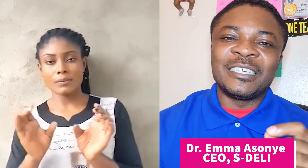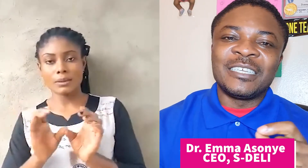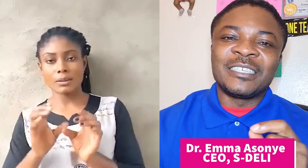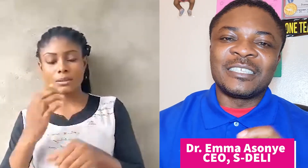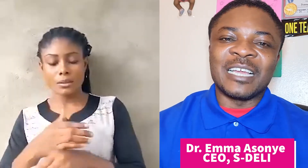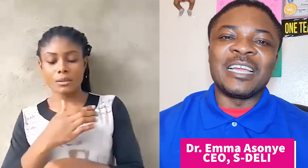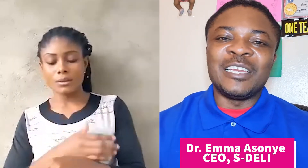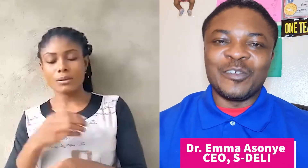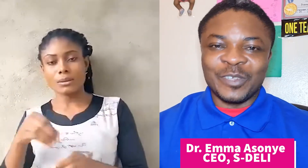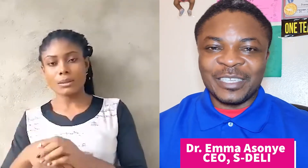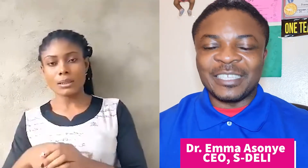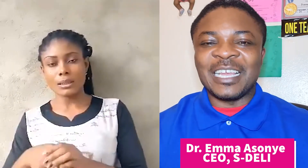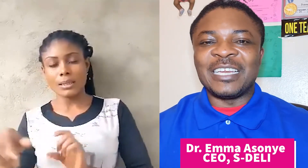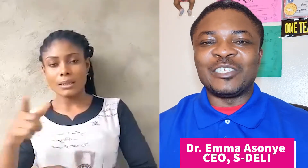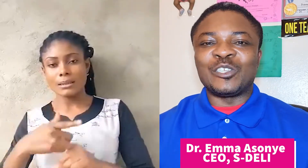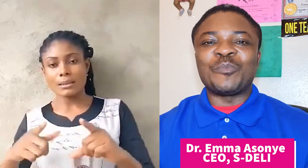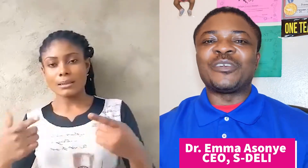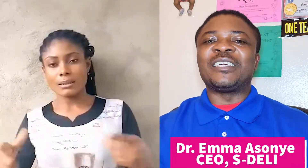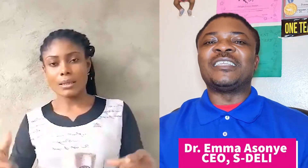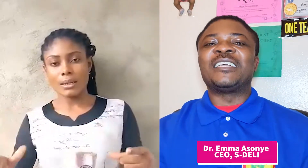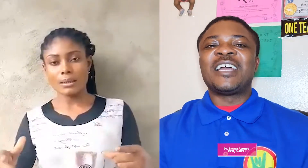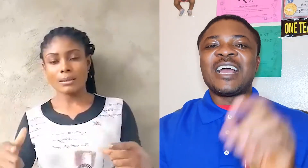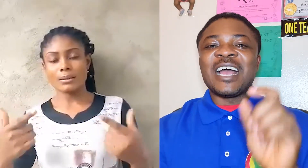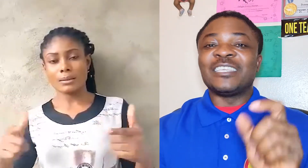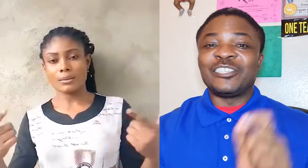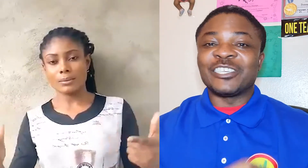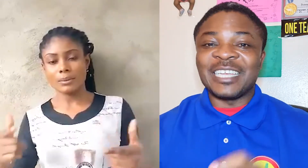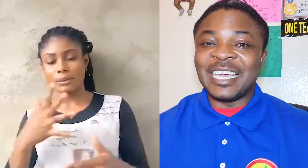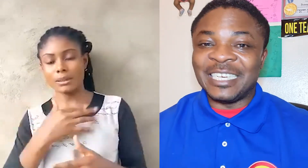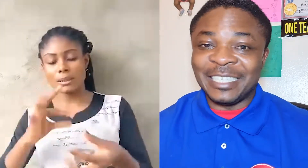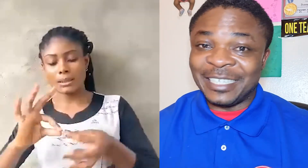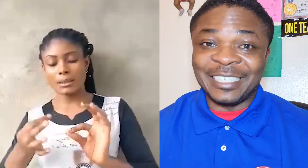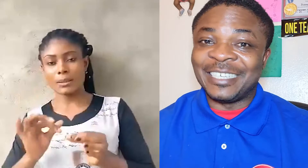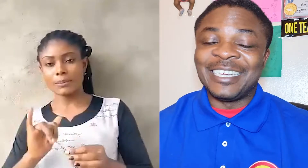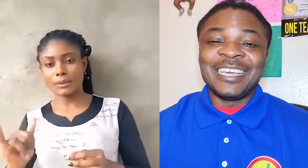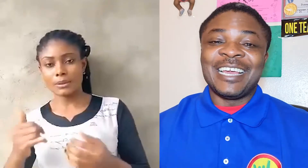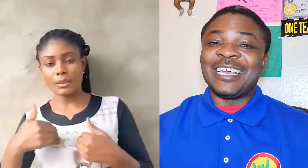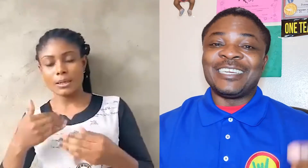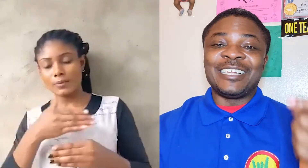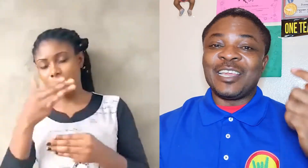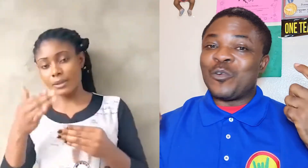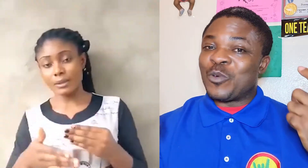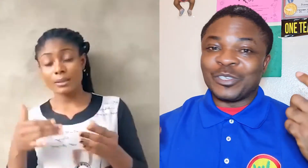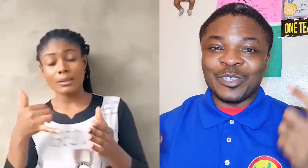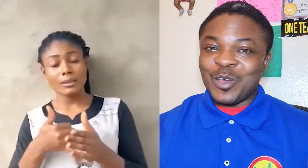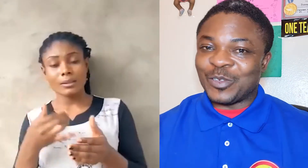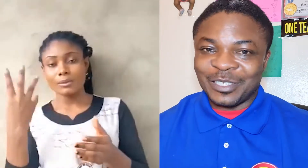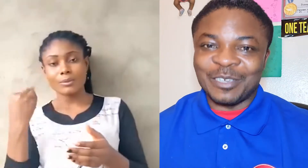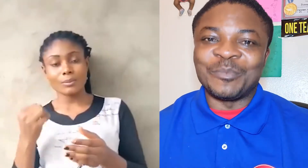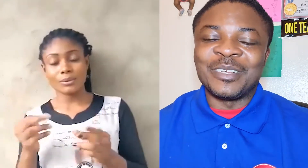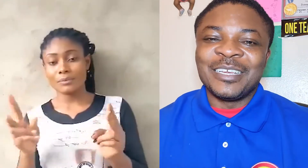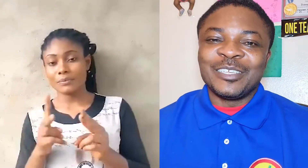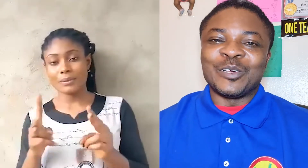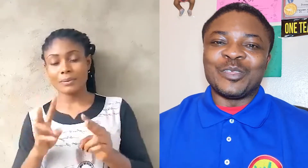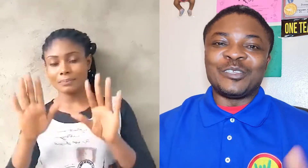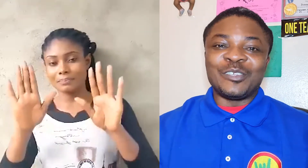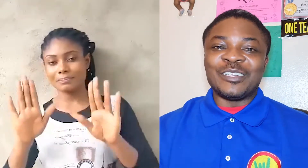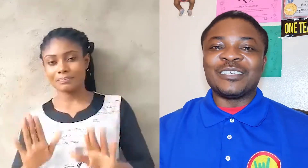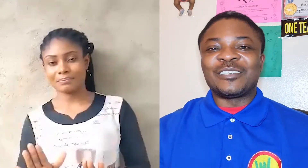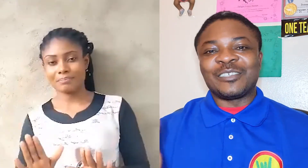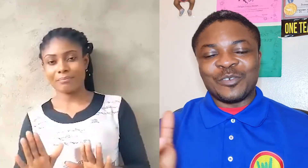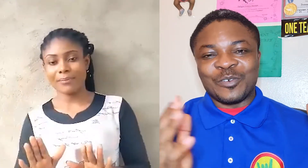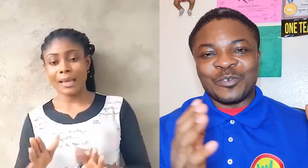in sign linguistics and interpreting has just ended, and it was awesome. So